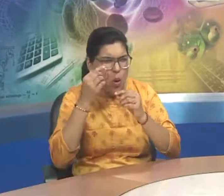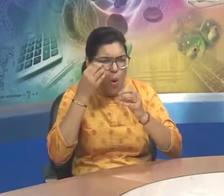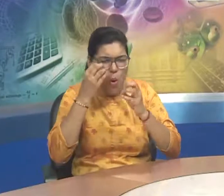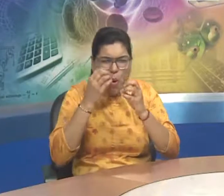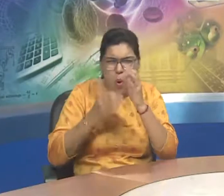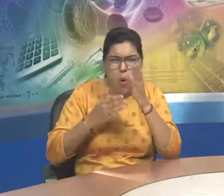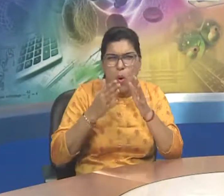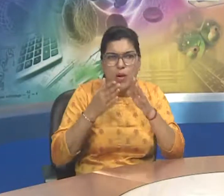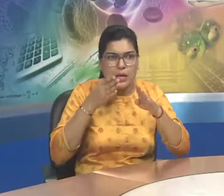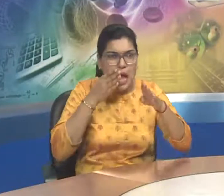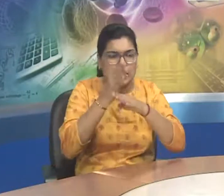He was given